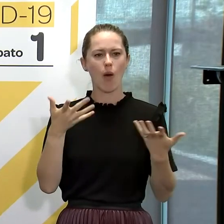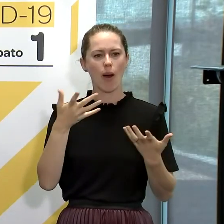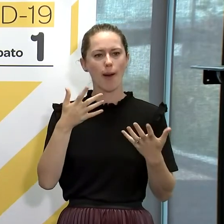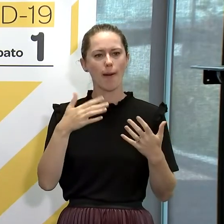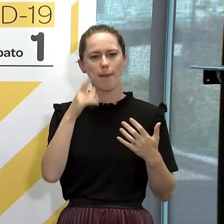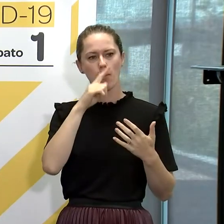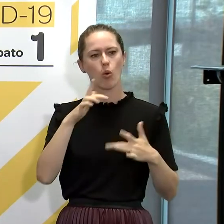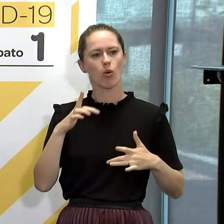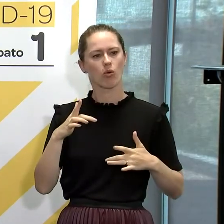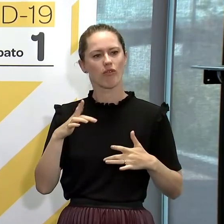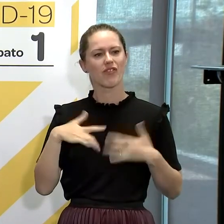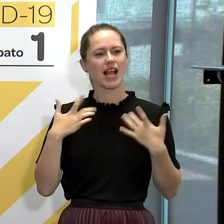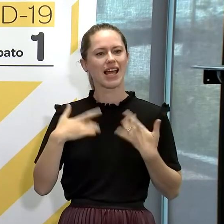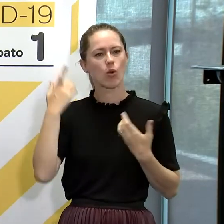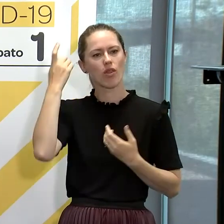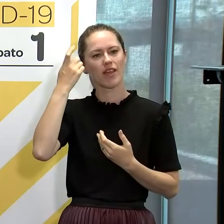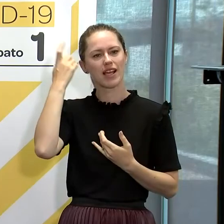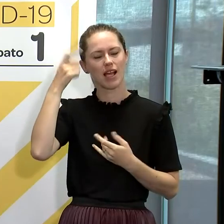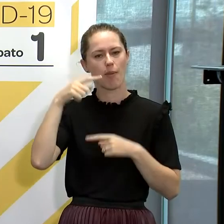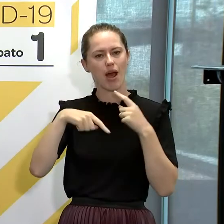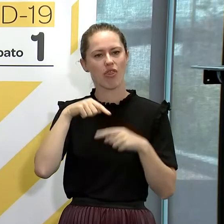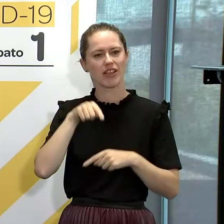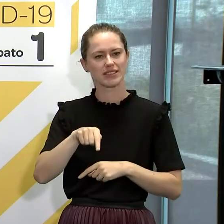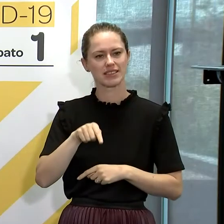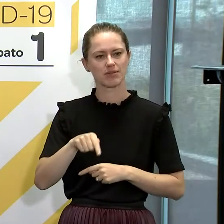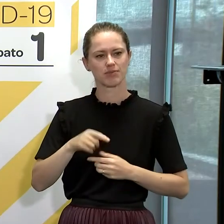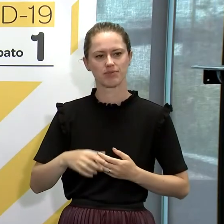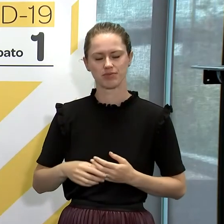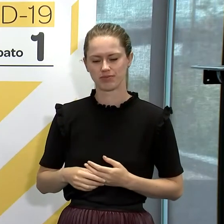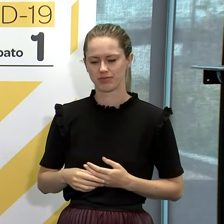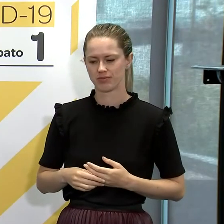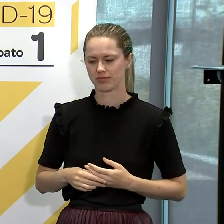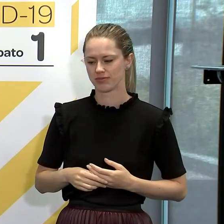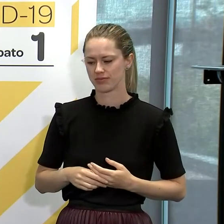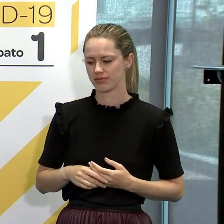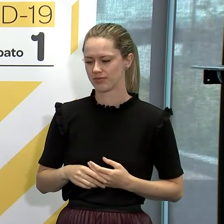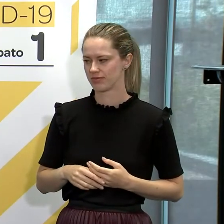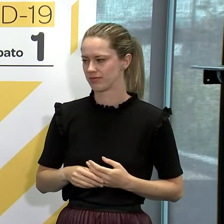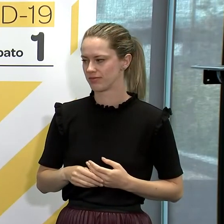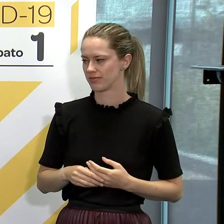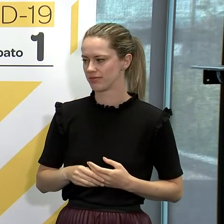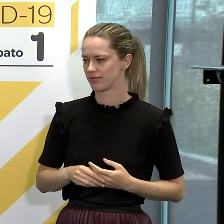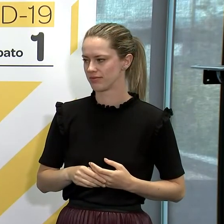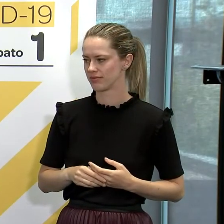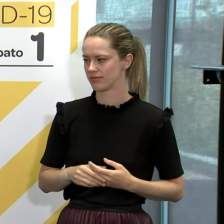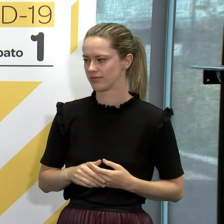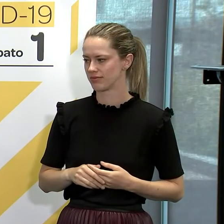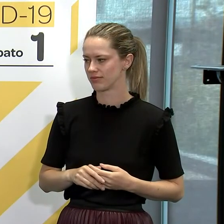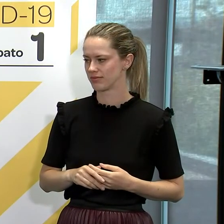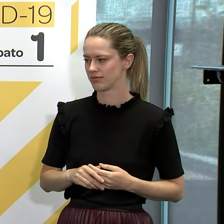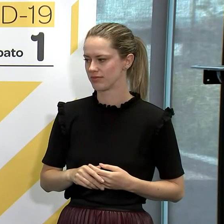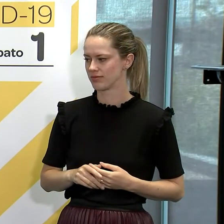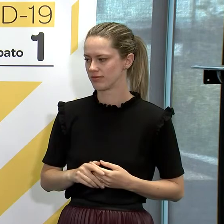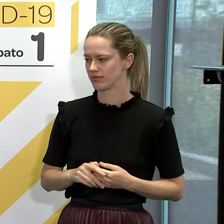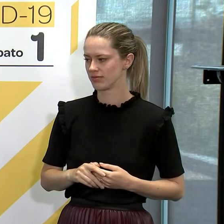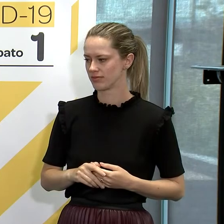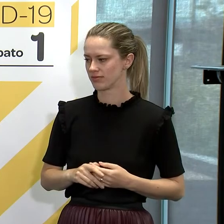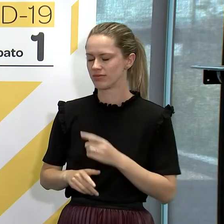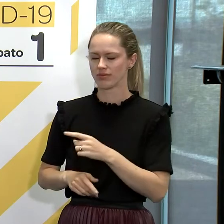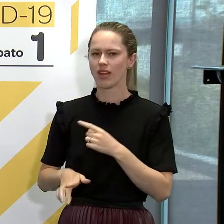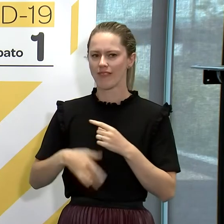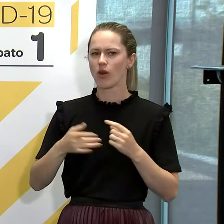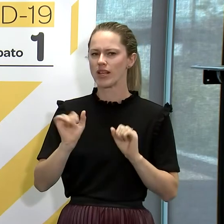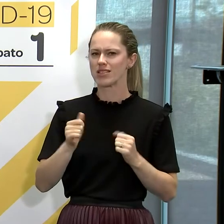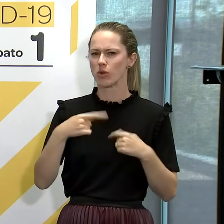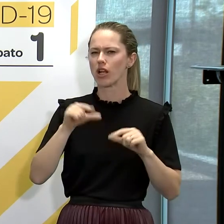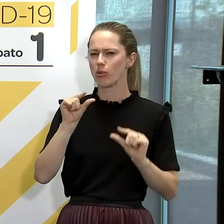top level thinking or the kind of chat around the water cooler? You know? I think we are scratching our heads a